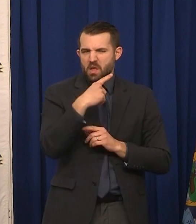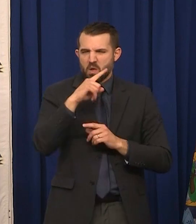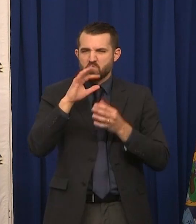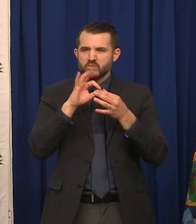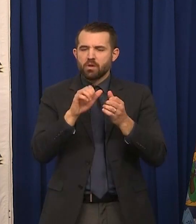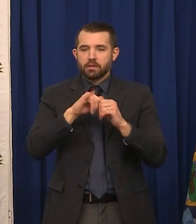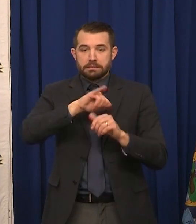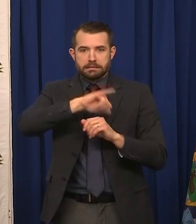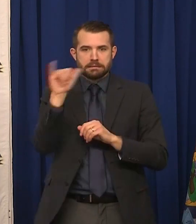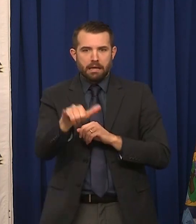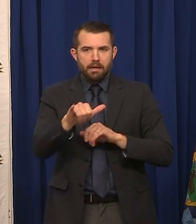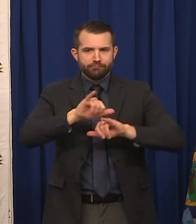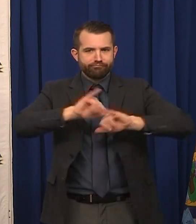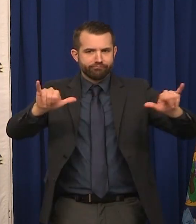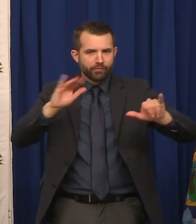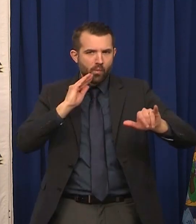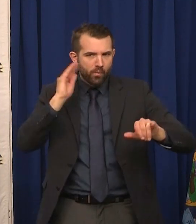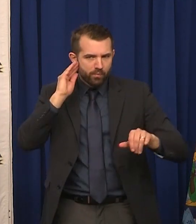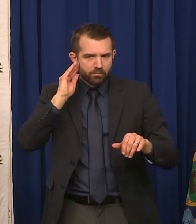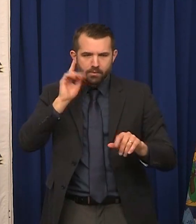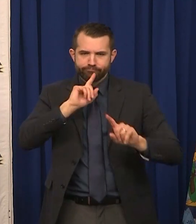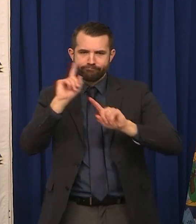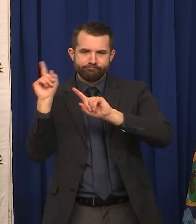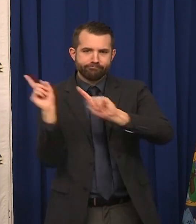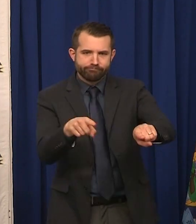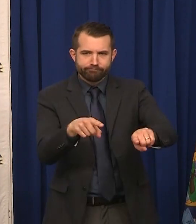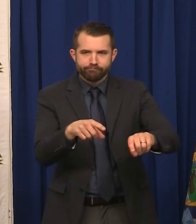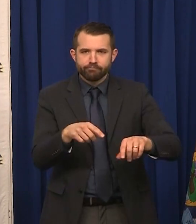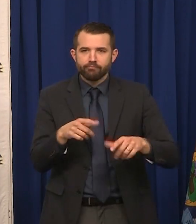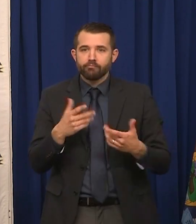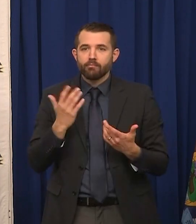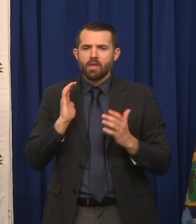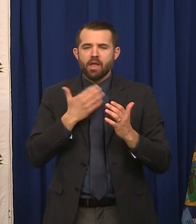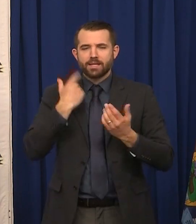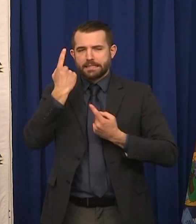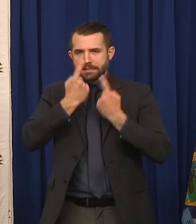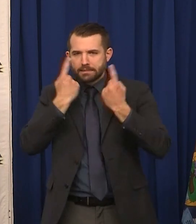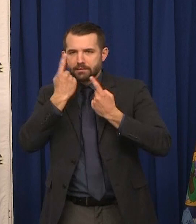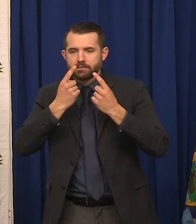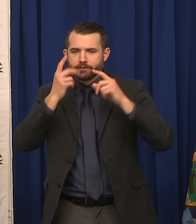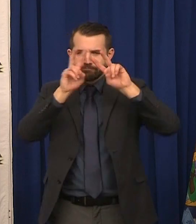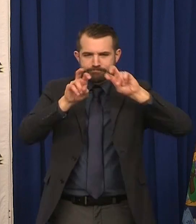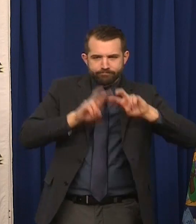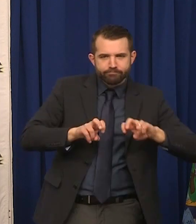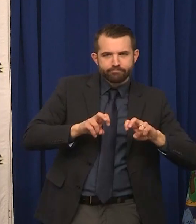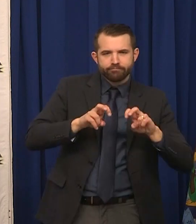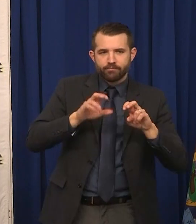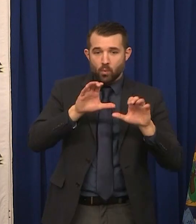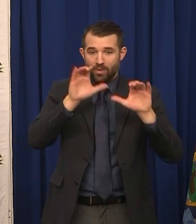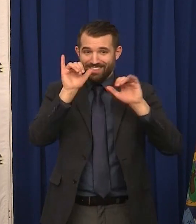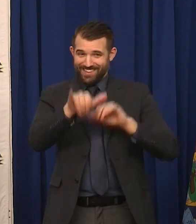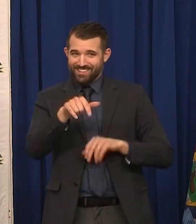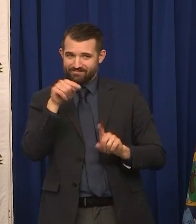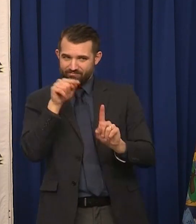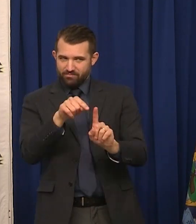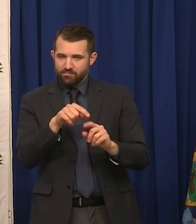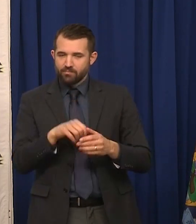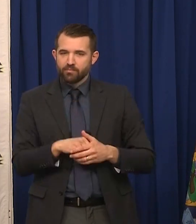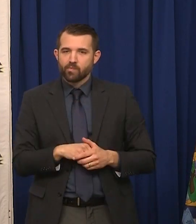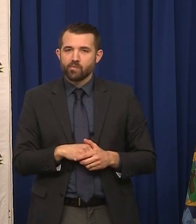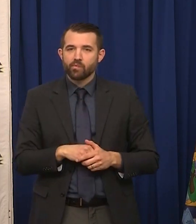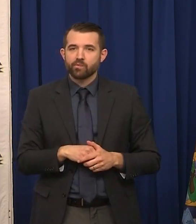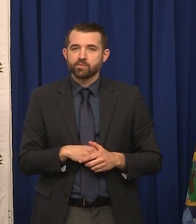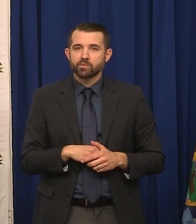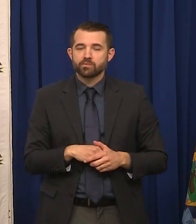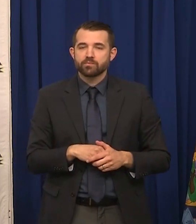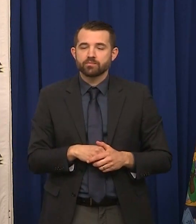And what is our thinking around that? What's our analysis with respect to stay-at-home orders? I want to say at the